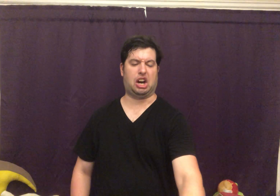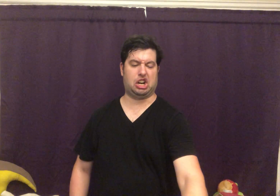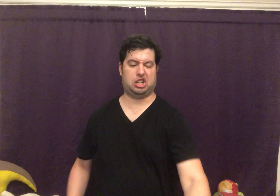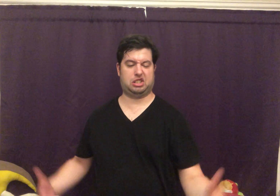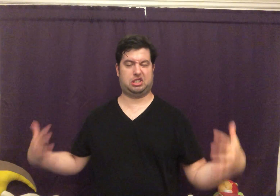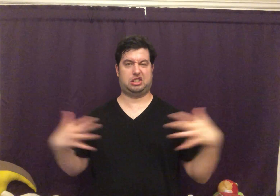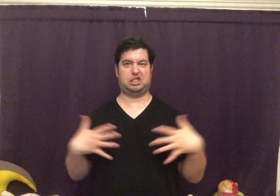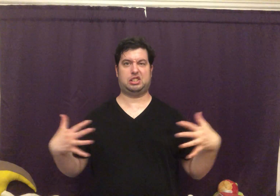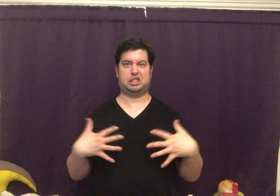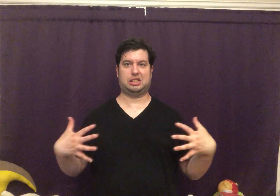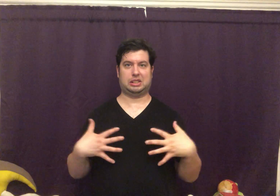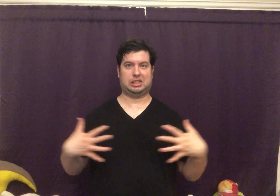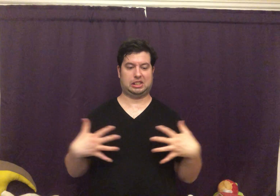Scare.